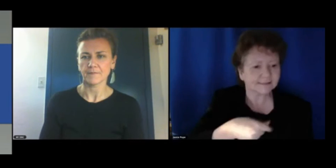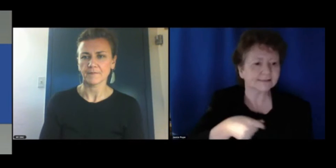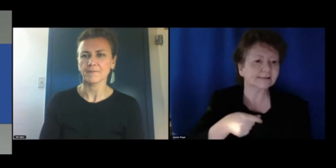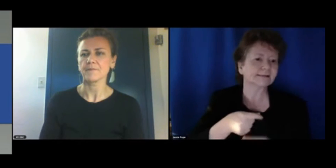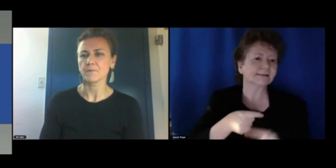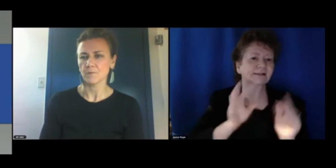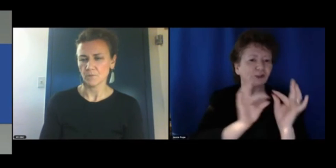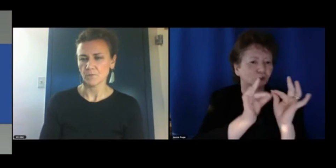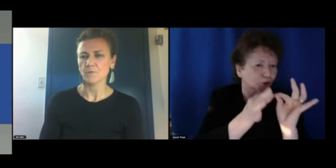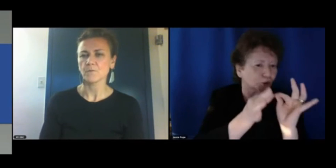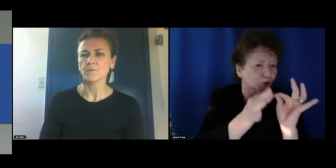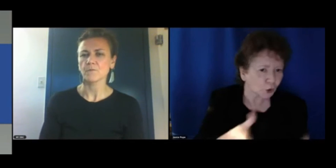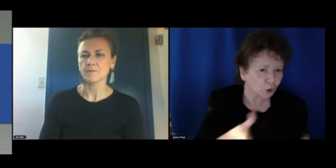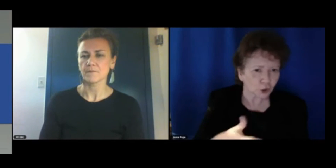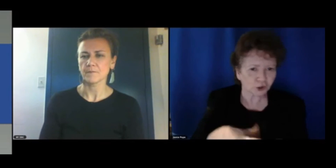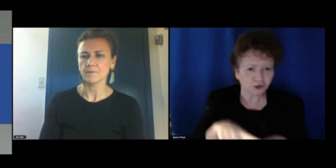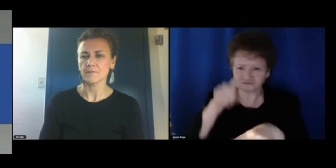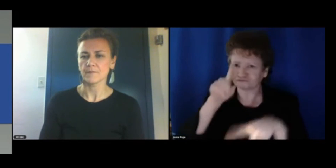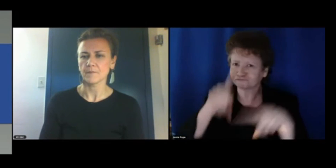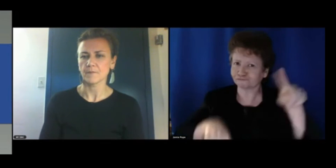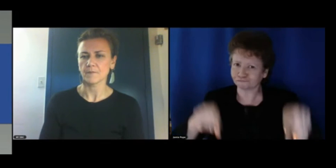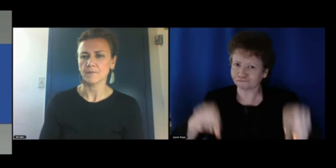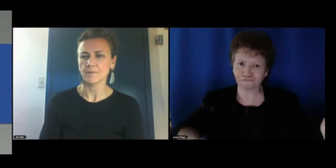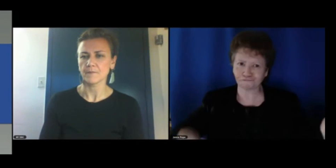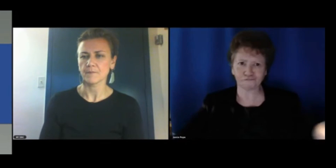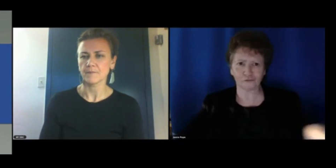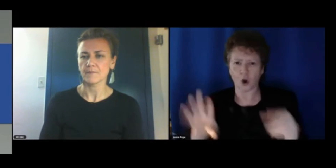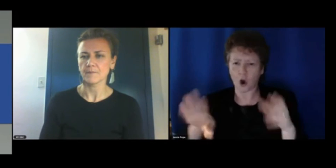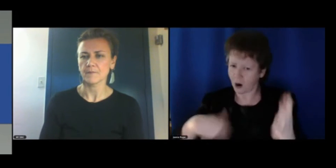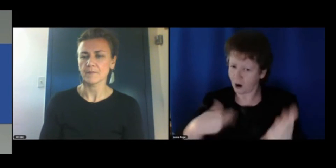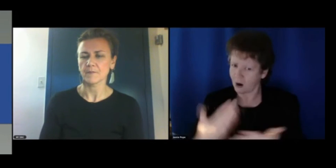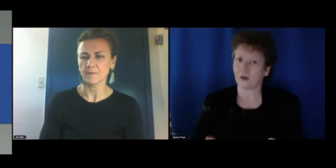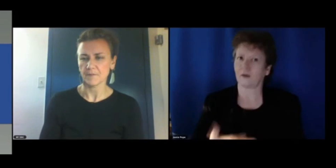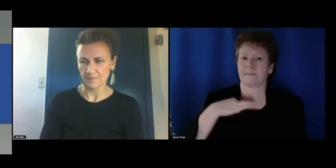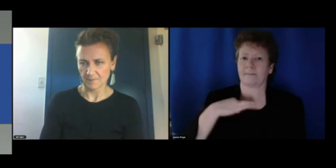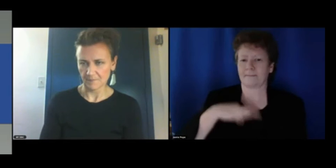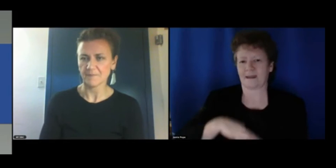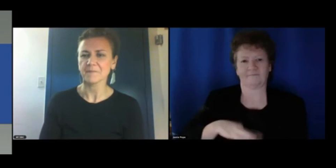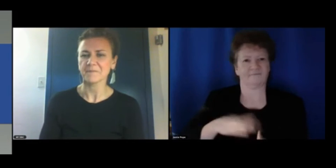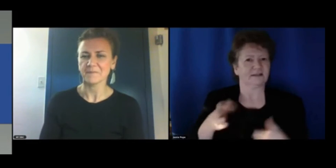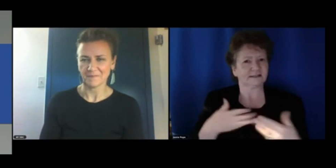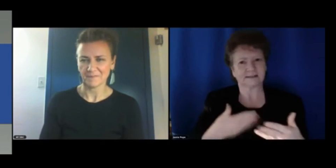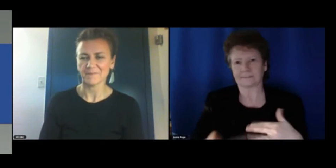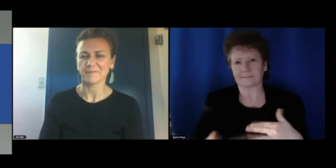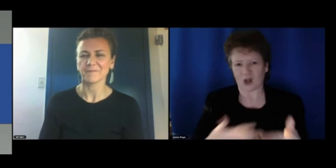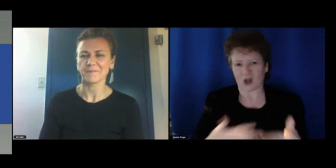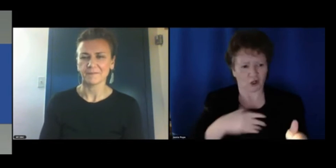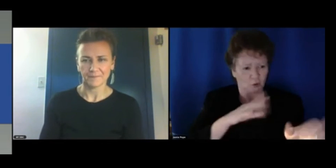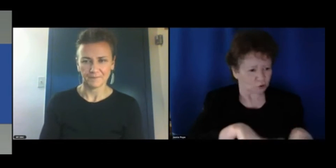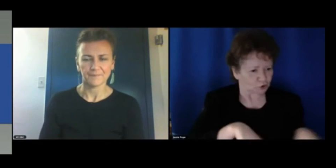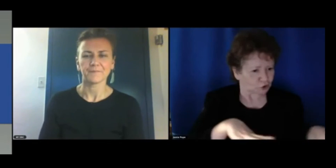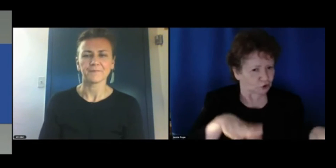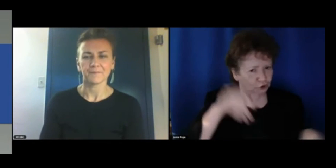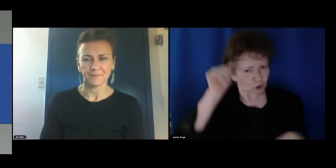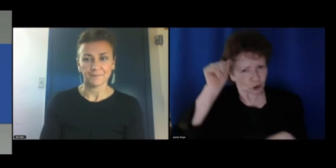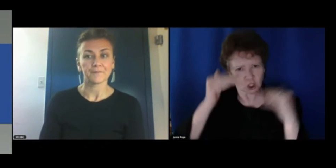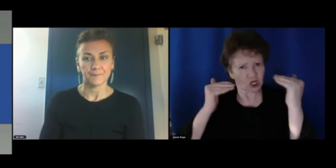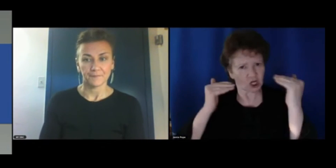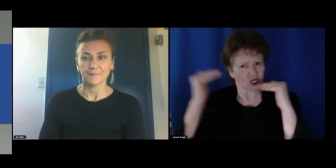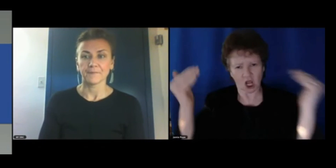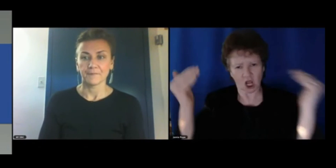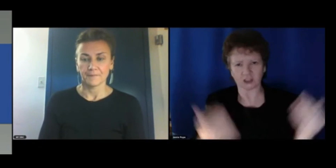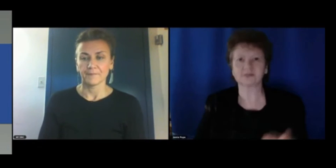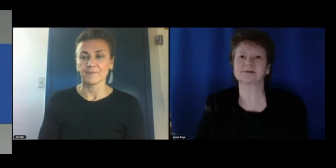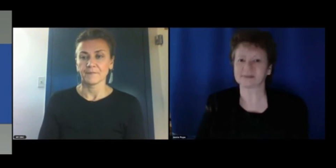different audiences. It could be for interpreters, teachers, SSPs. It doesn't